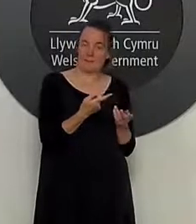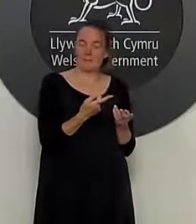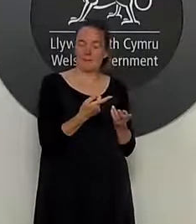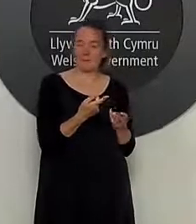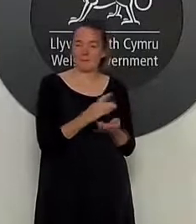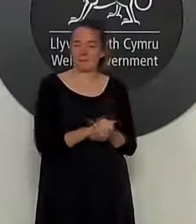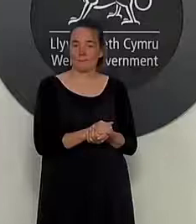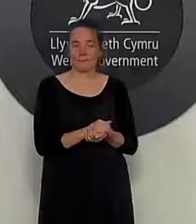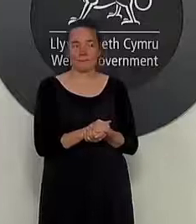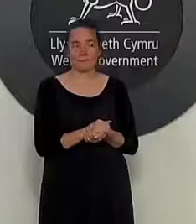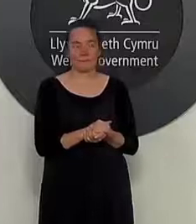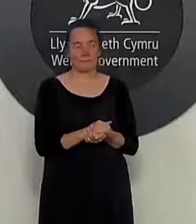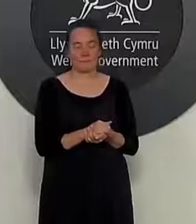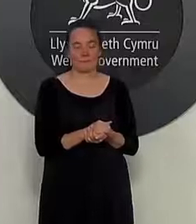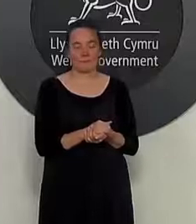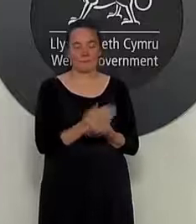wider